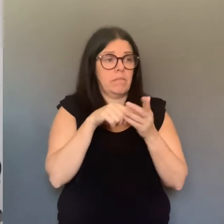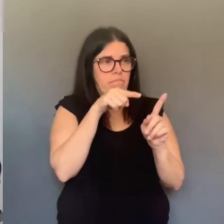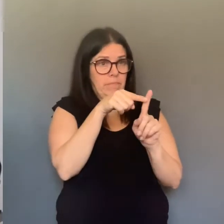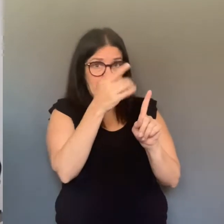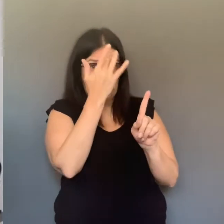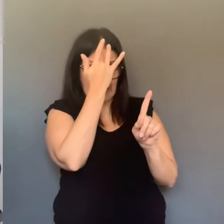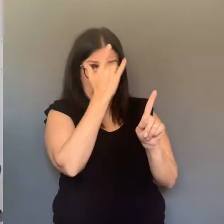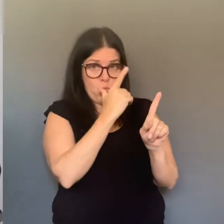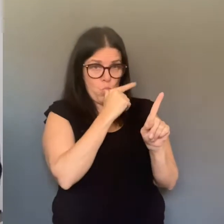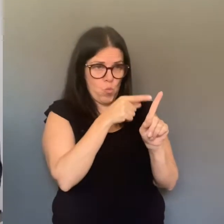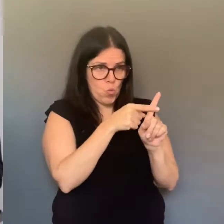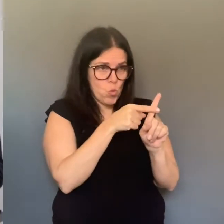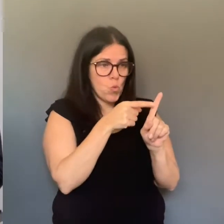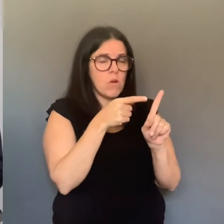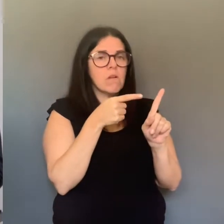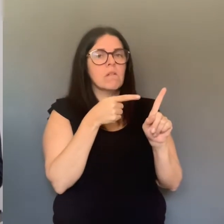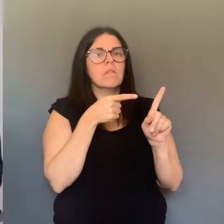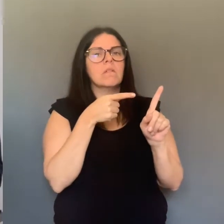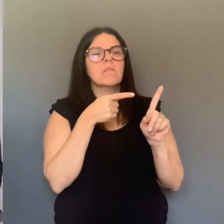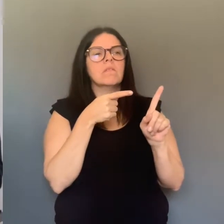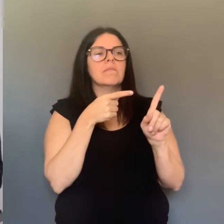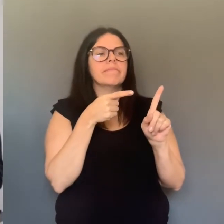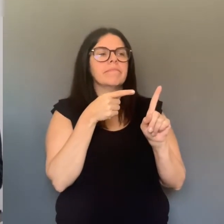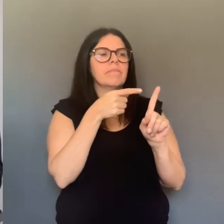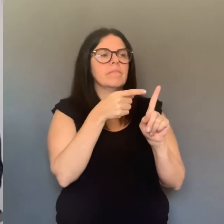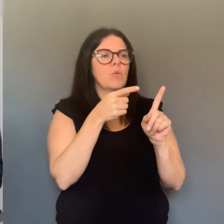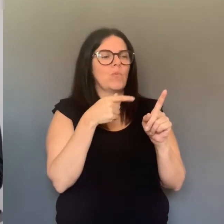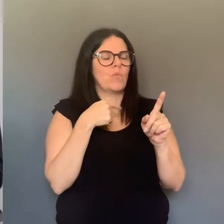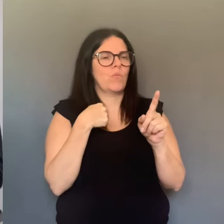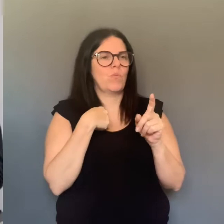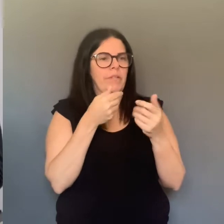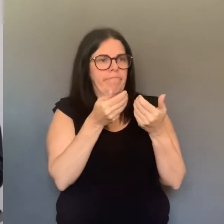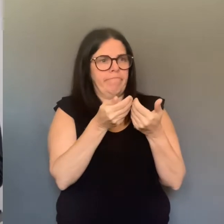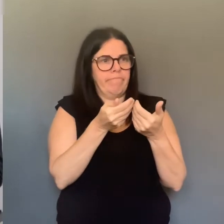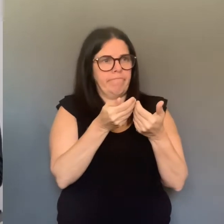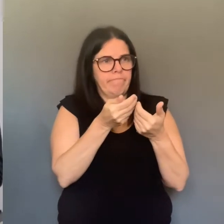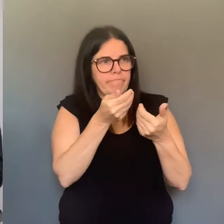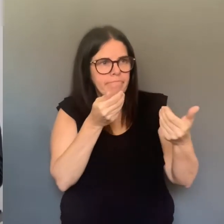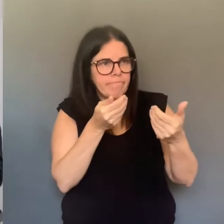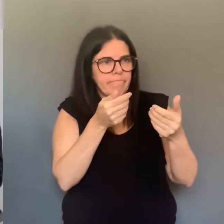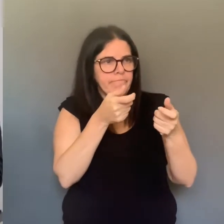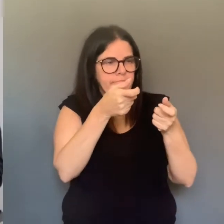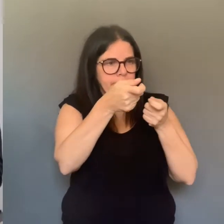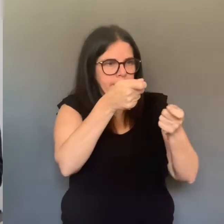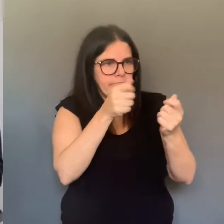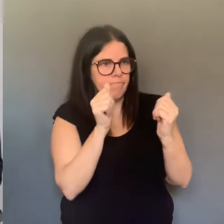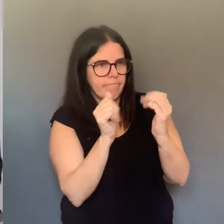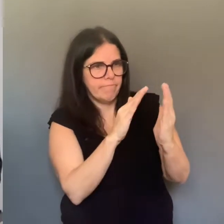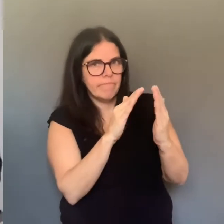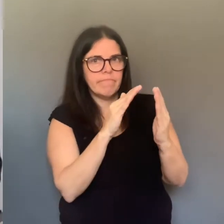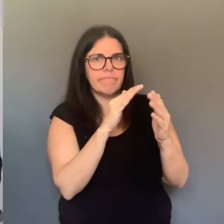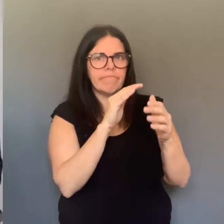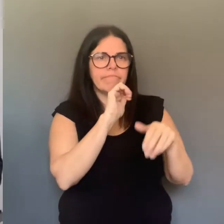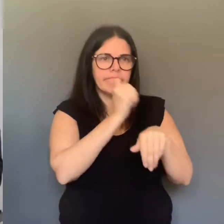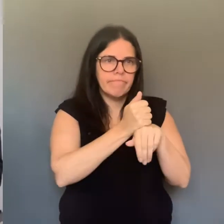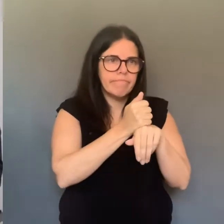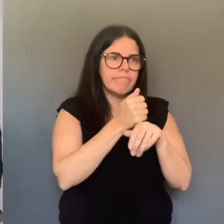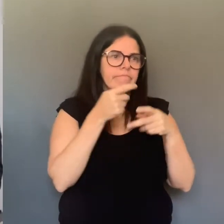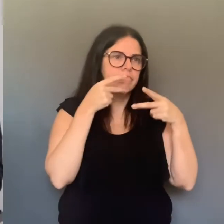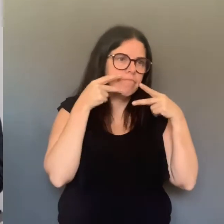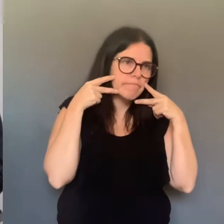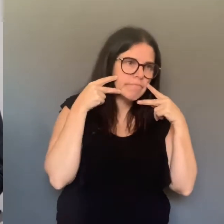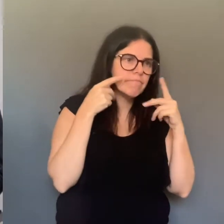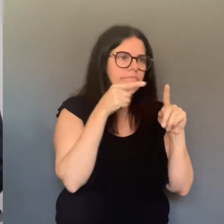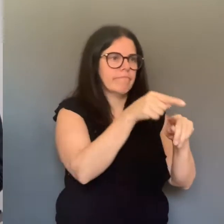and putting them, or the term we use is cohorting them in ways by applying all those personal protective equipment, putting